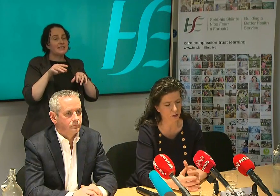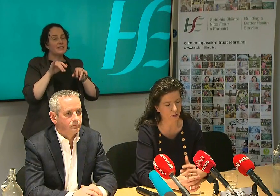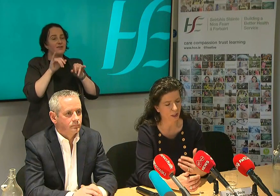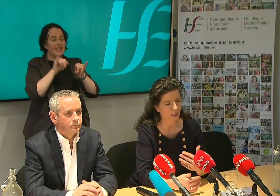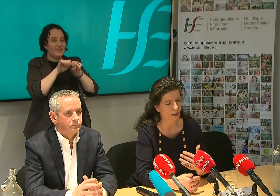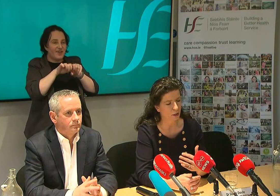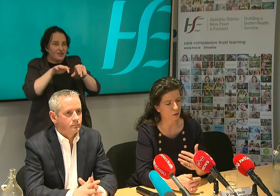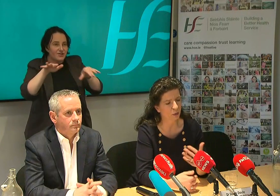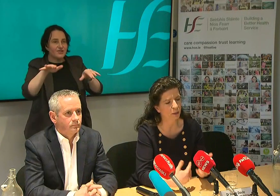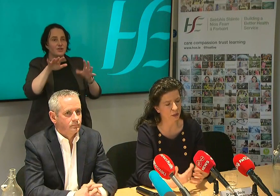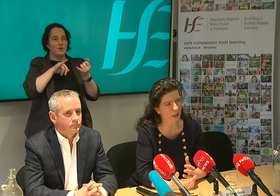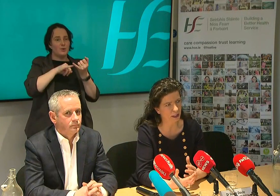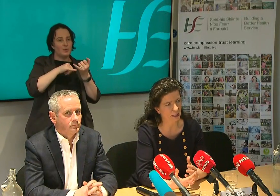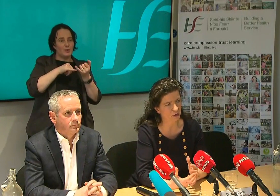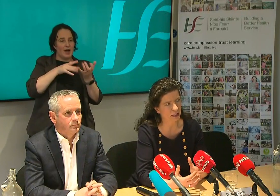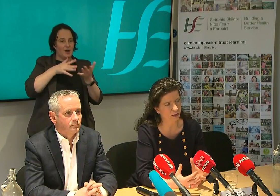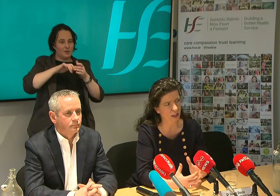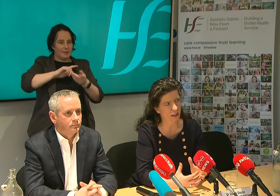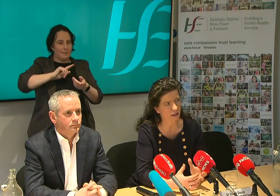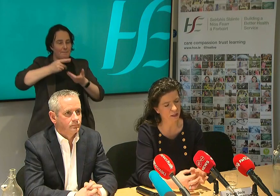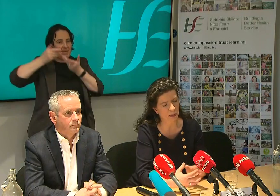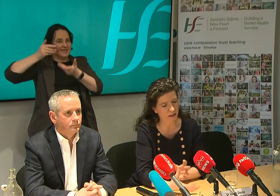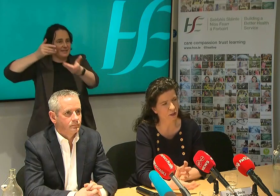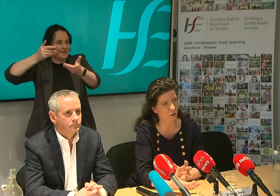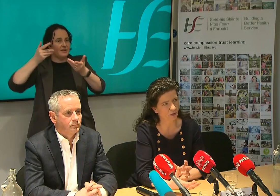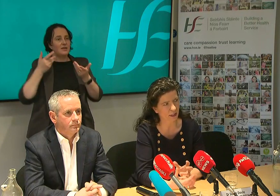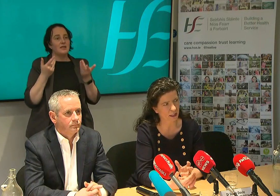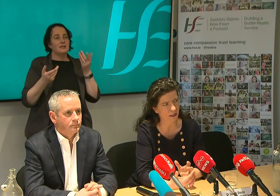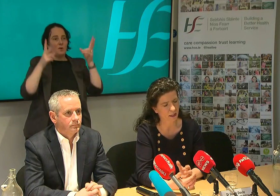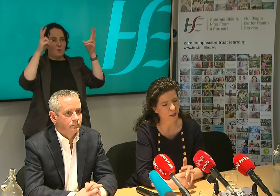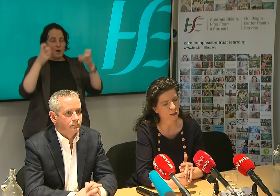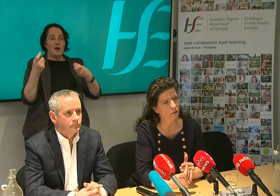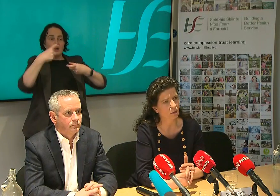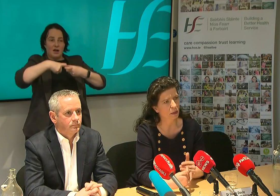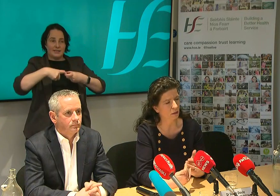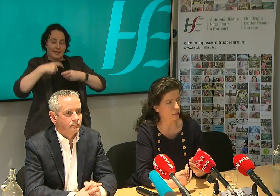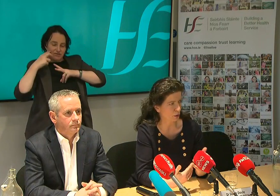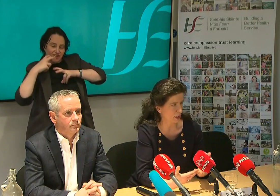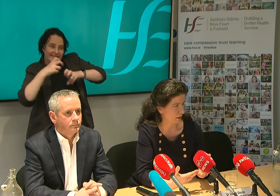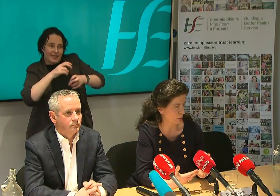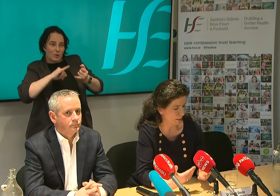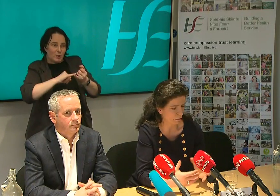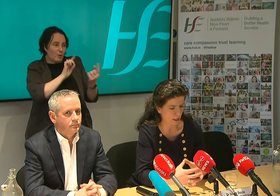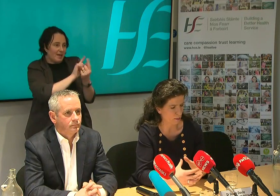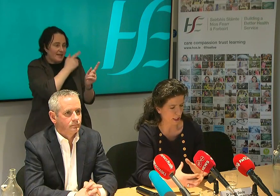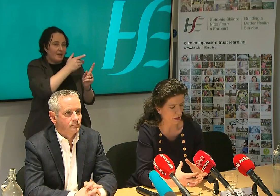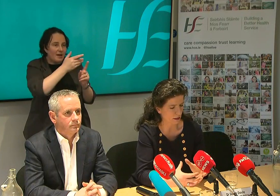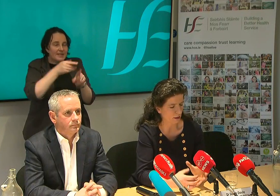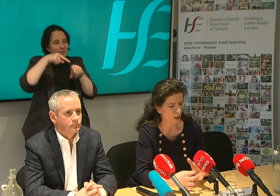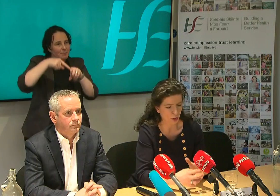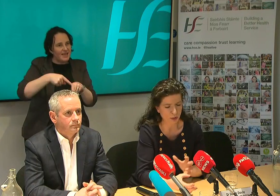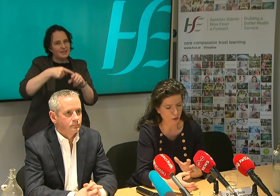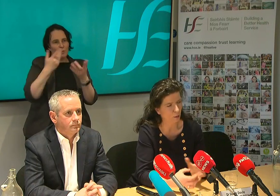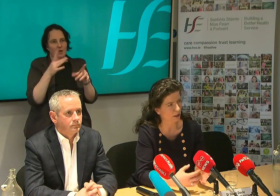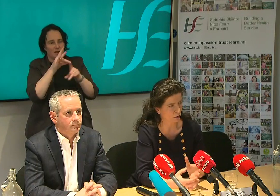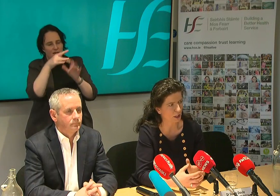transmitted. So the way we do our contact tracing depends on all of that. So this is based